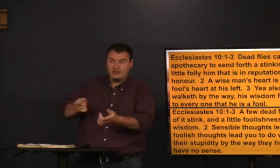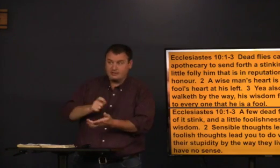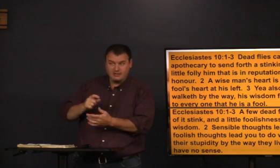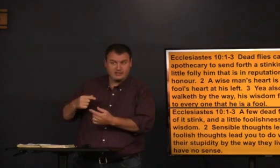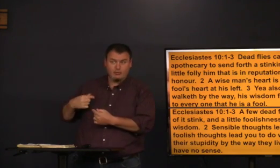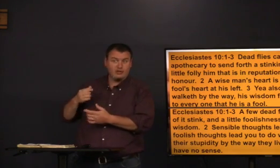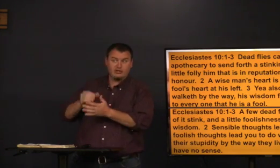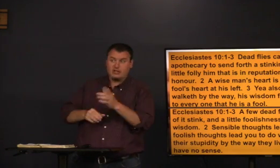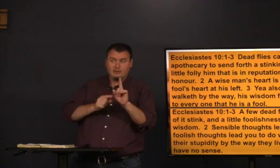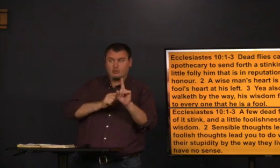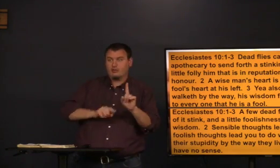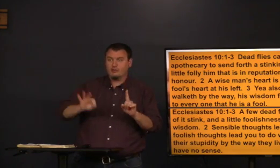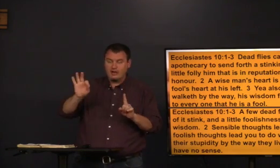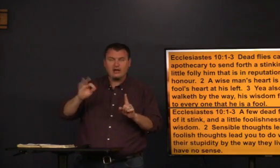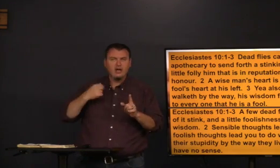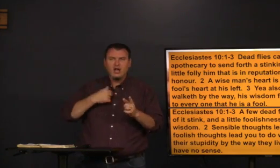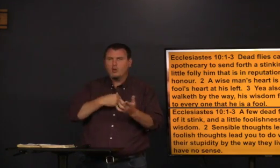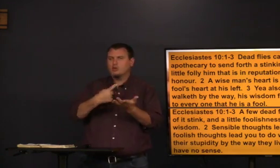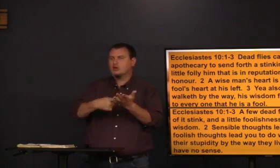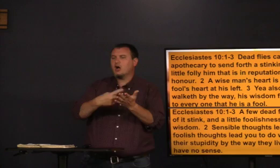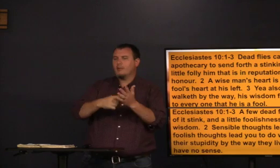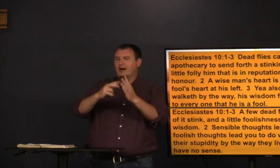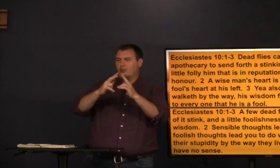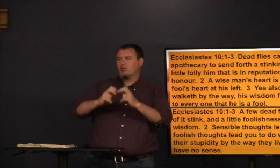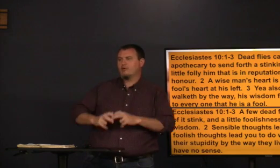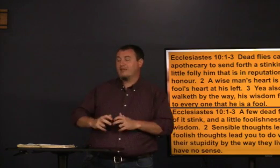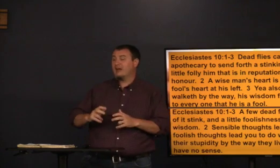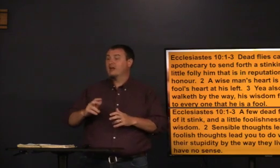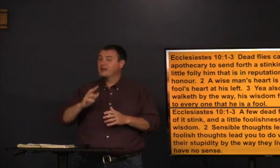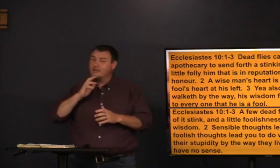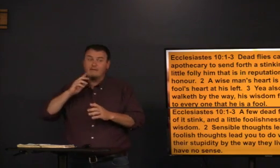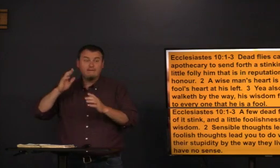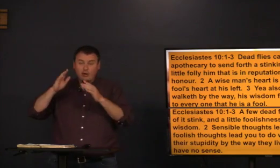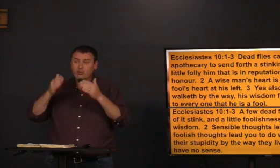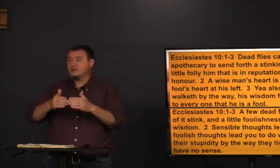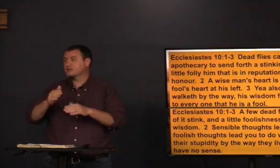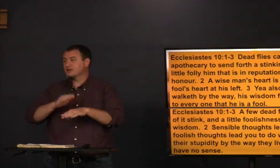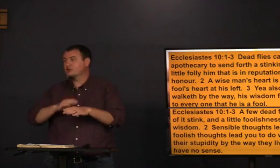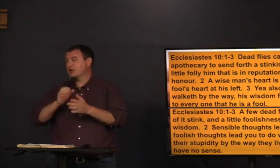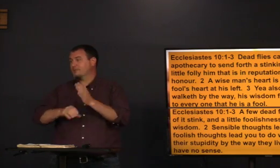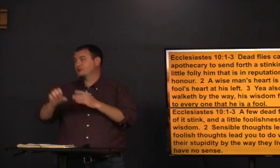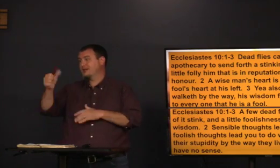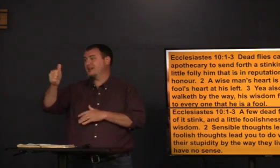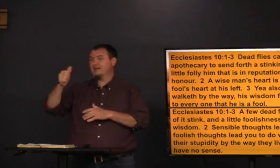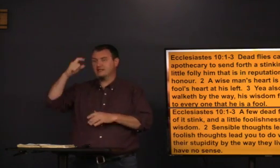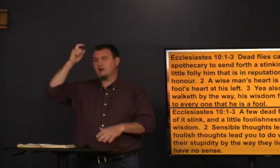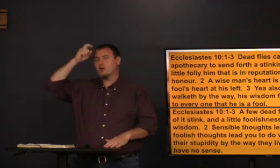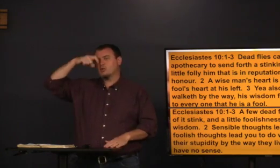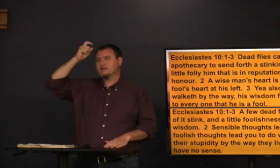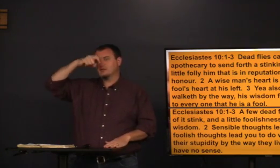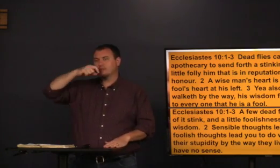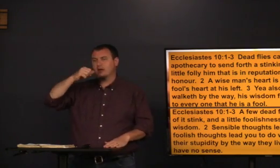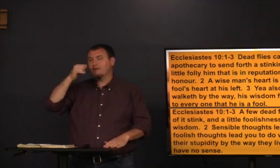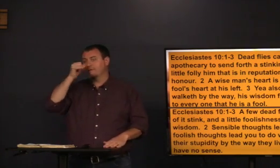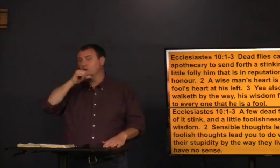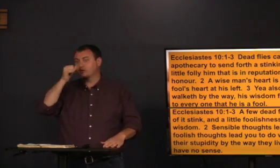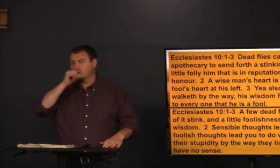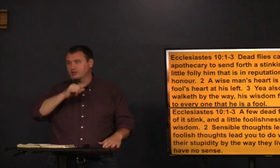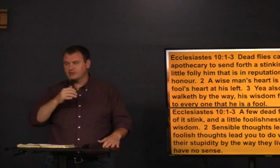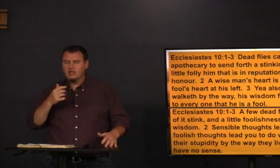to this point in chapters 1 through 9. And we'll talk about more of that. The focus on chapter 10 is on wisdom and foolishness.